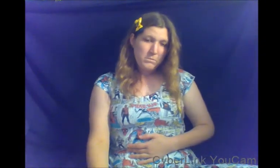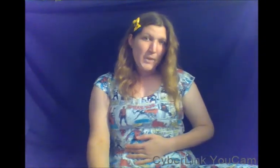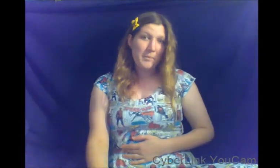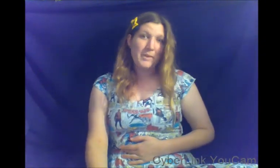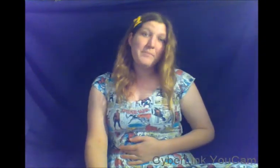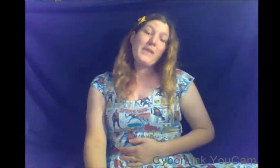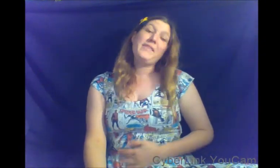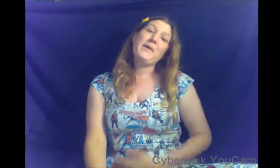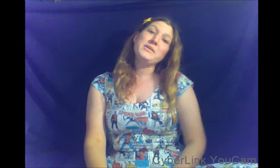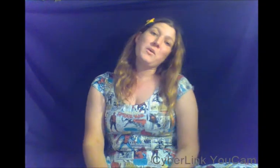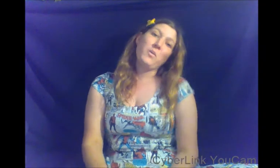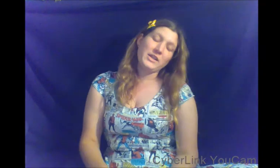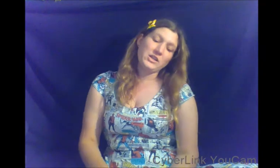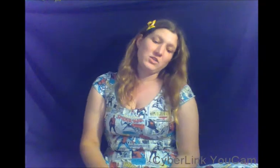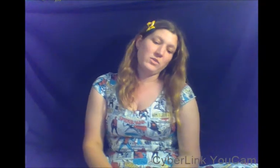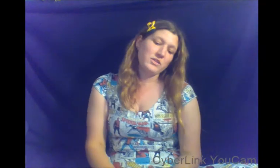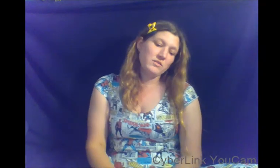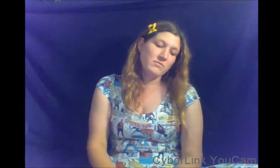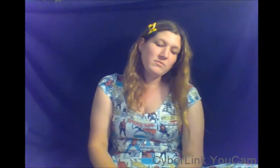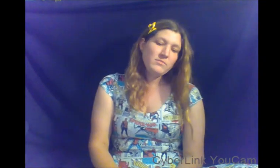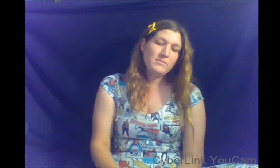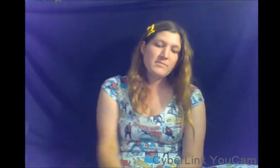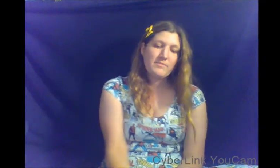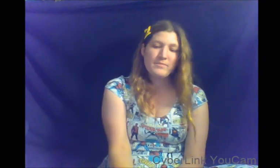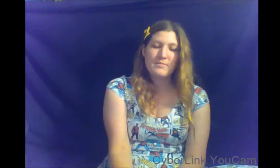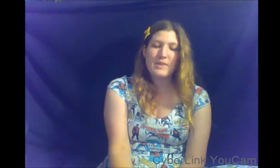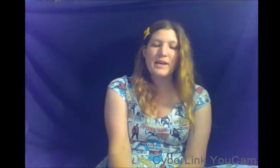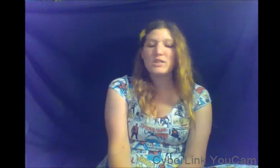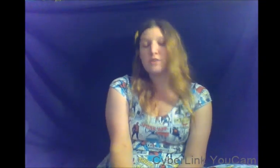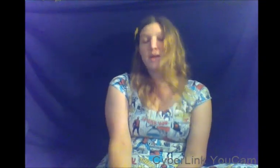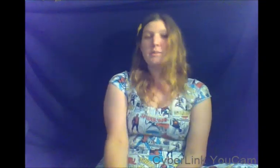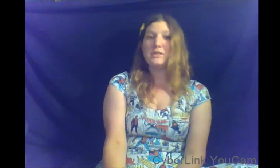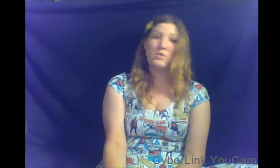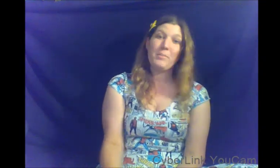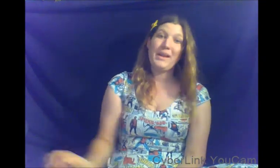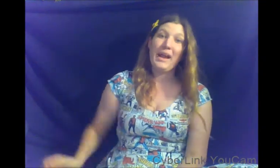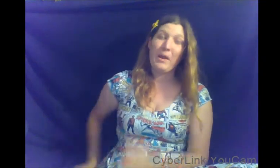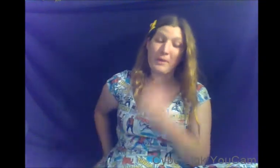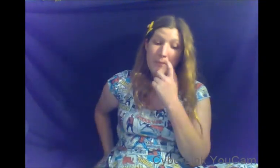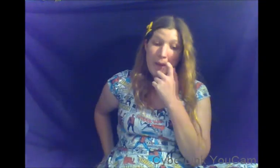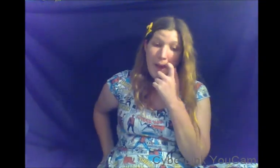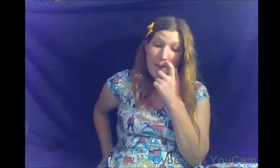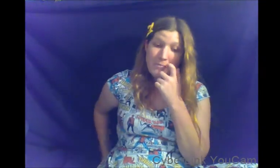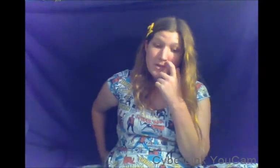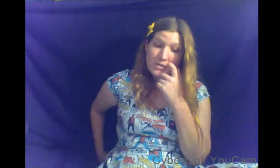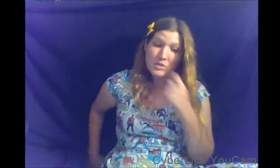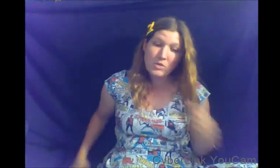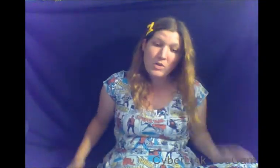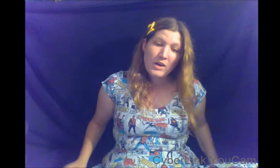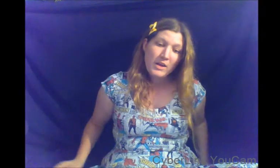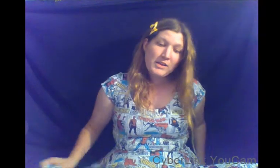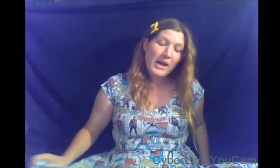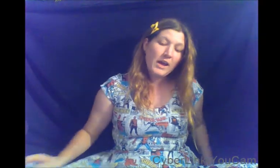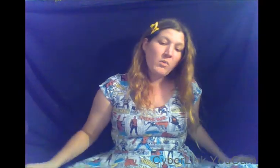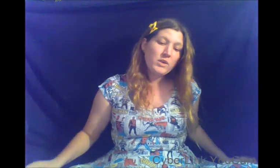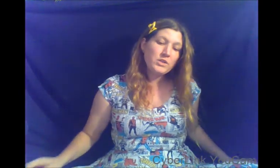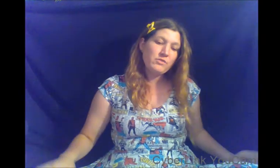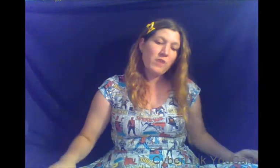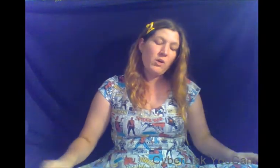Pardon me. That was quite short. Actually, I knew that would be short, but anyway. So, now watch your own